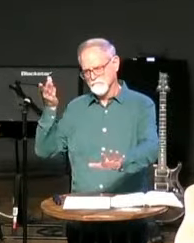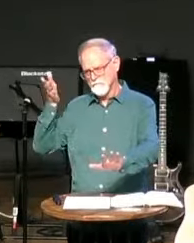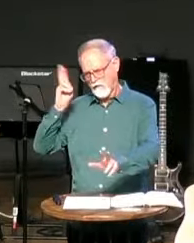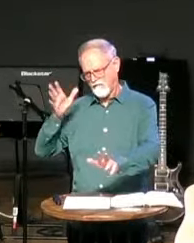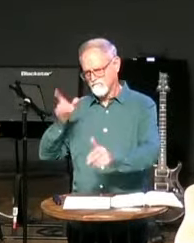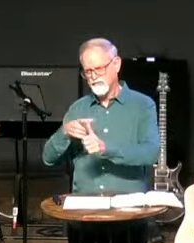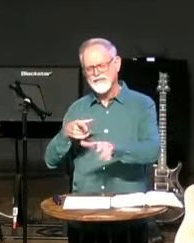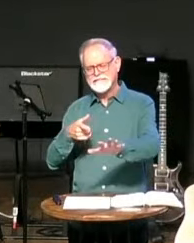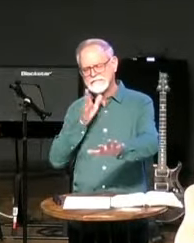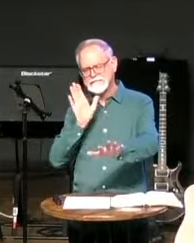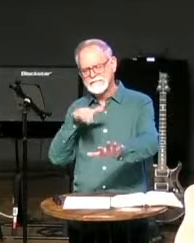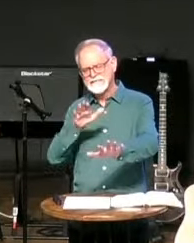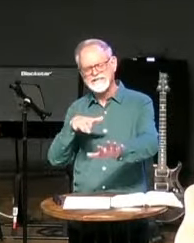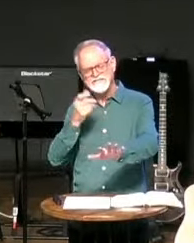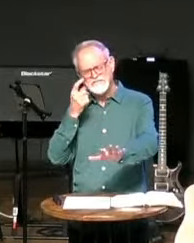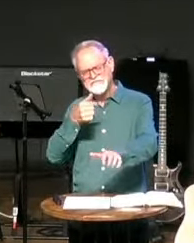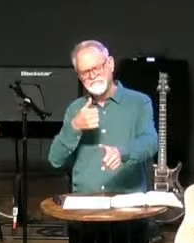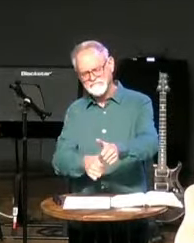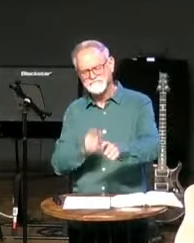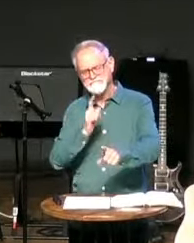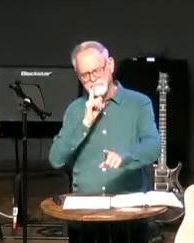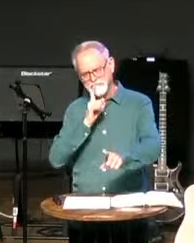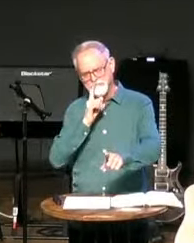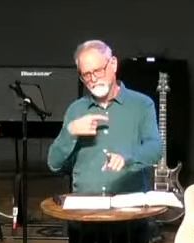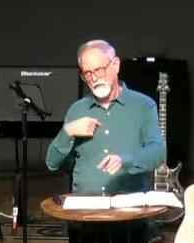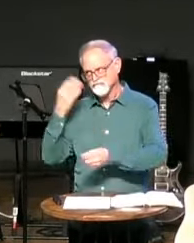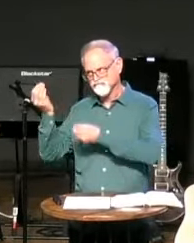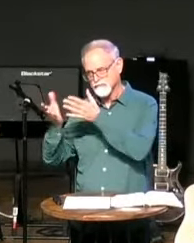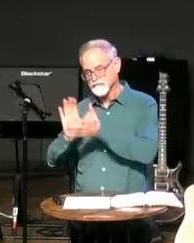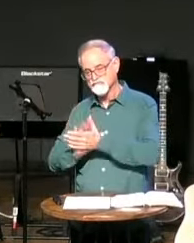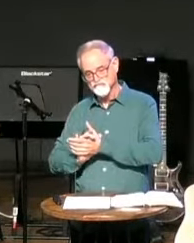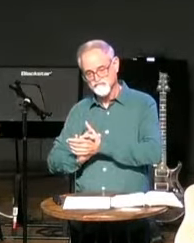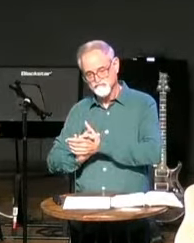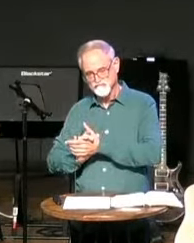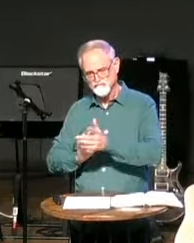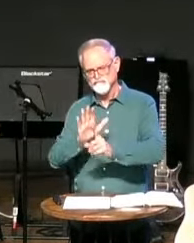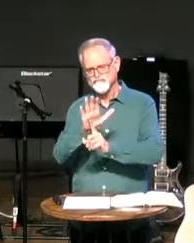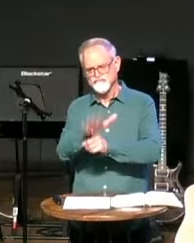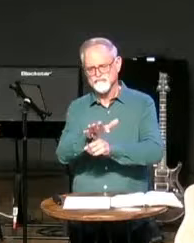like, I've gained nothing from you. I only gained stuff from God. I gained nothing